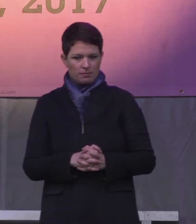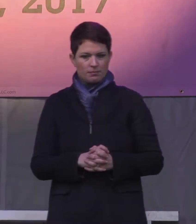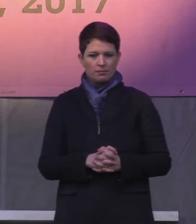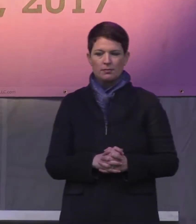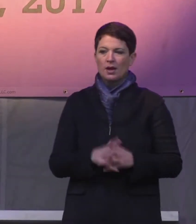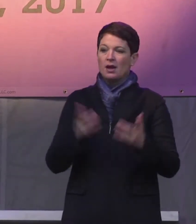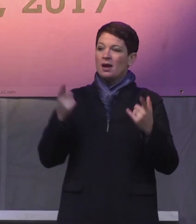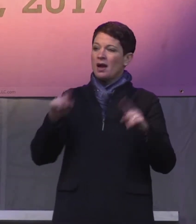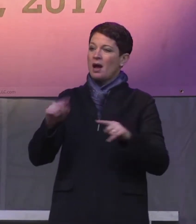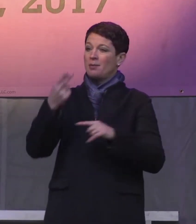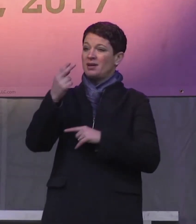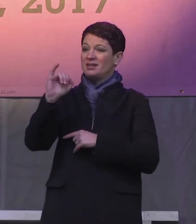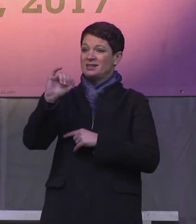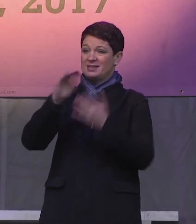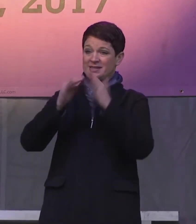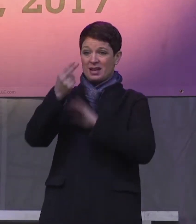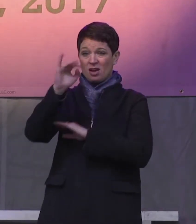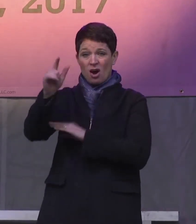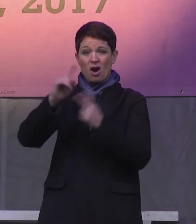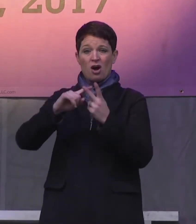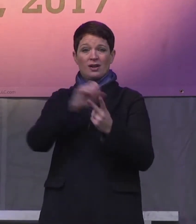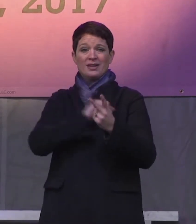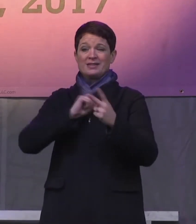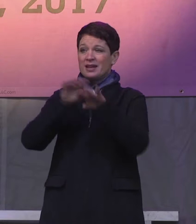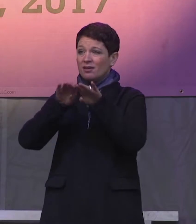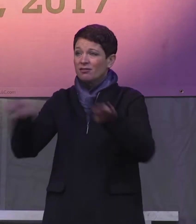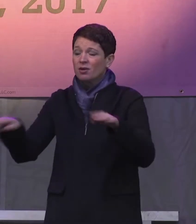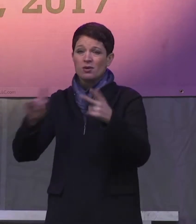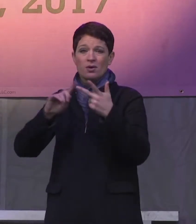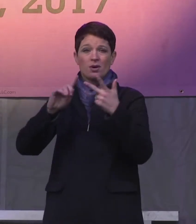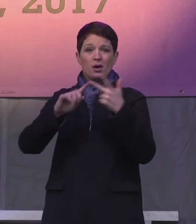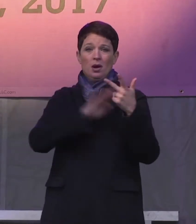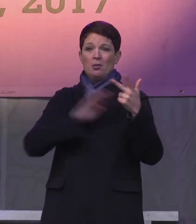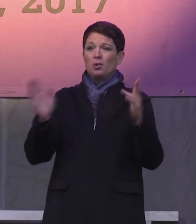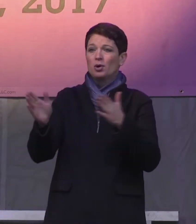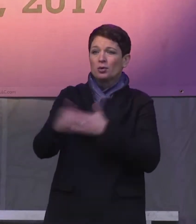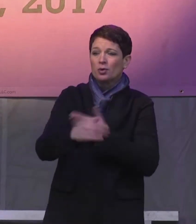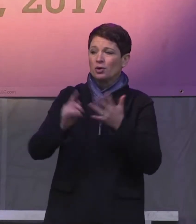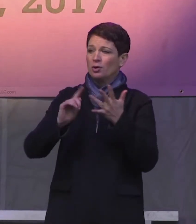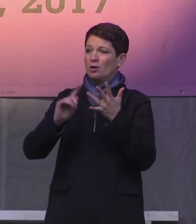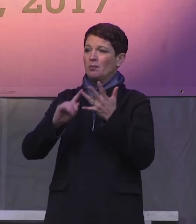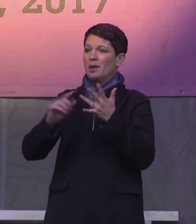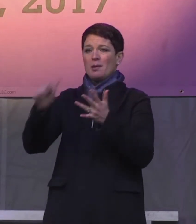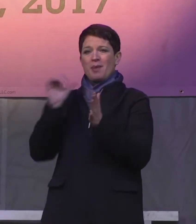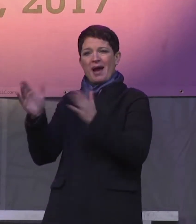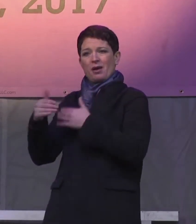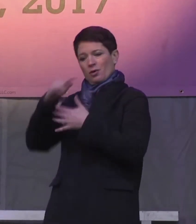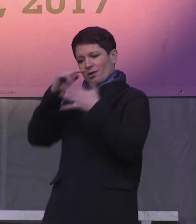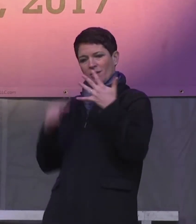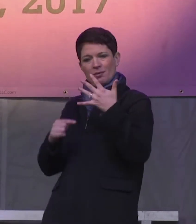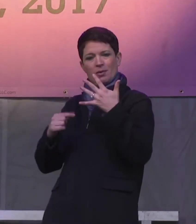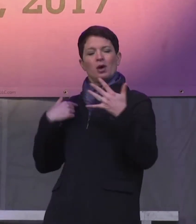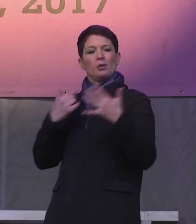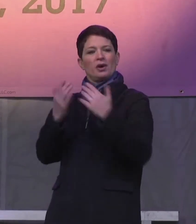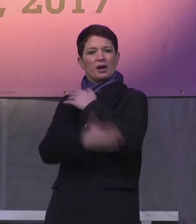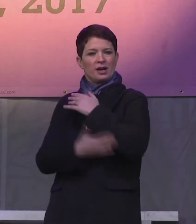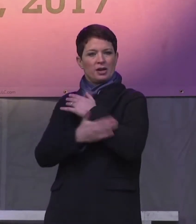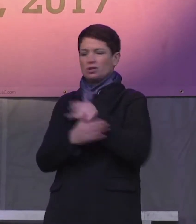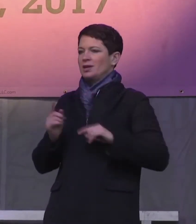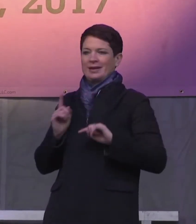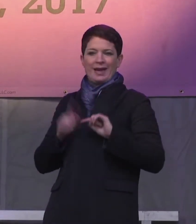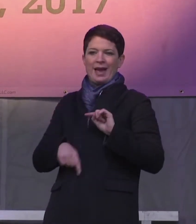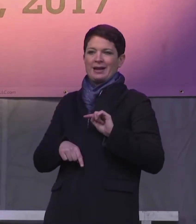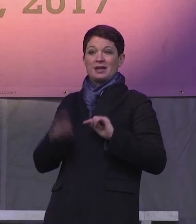In our city halls, in our Senate floors, in our boardrooms, and in our back rooms, we are a country that